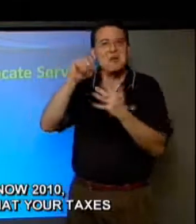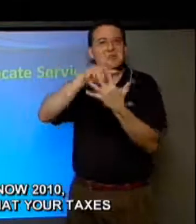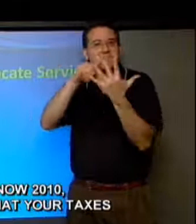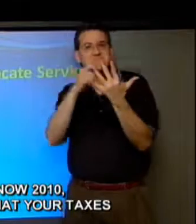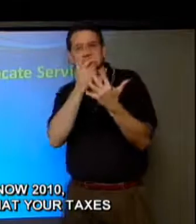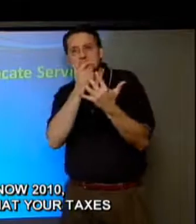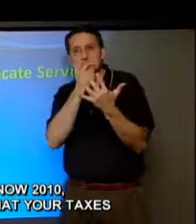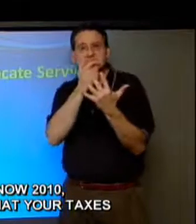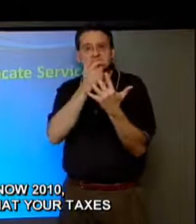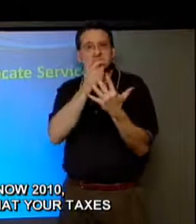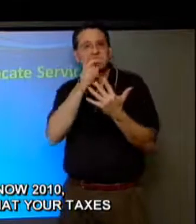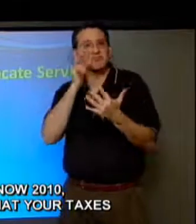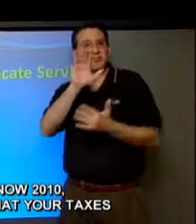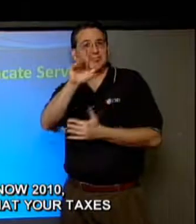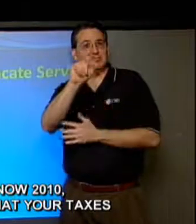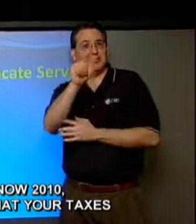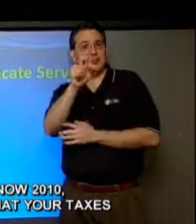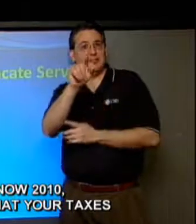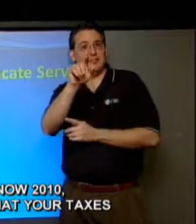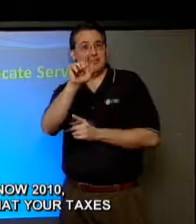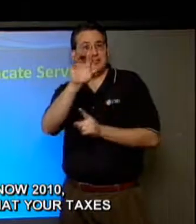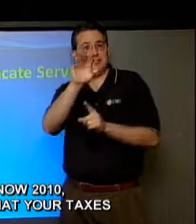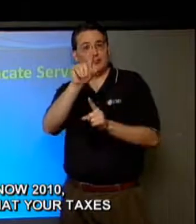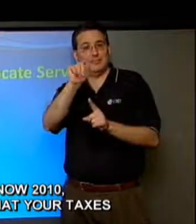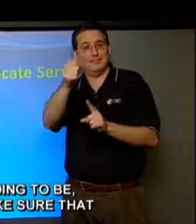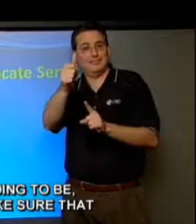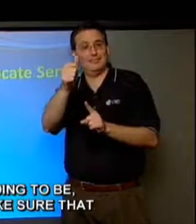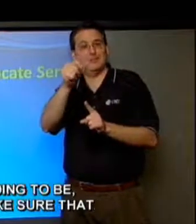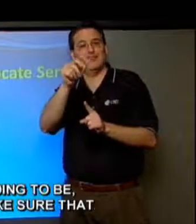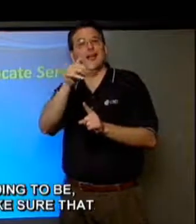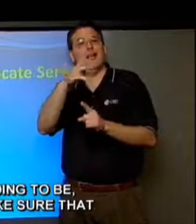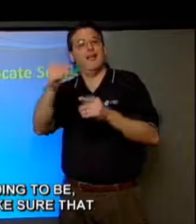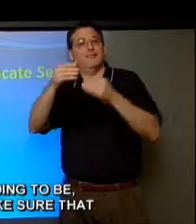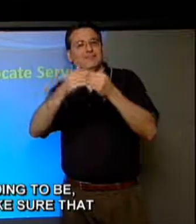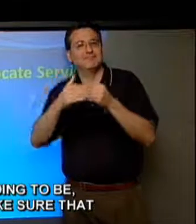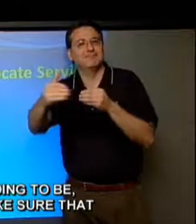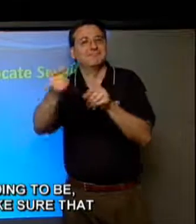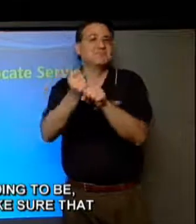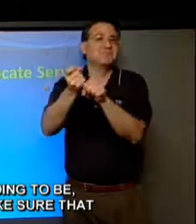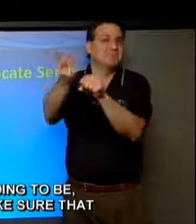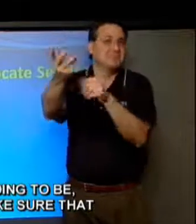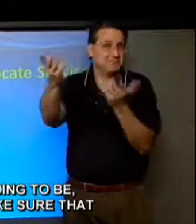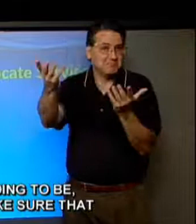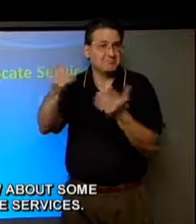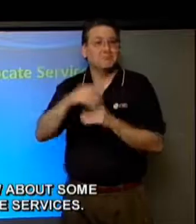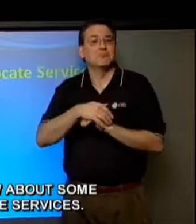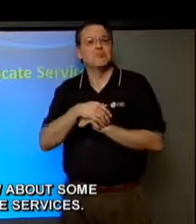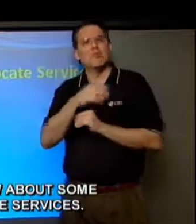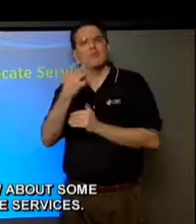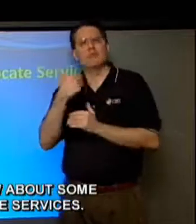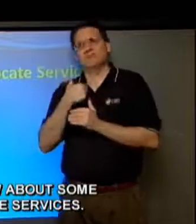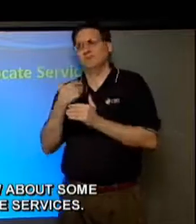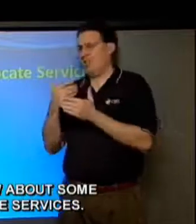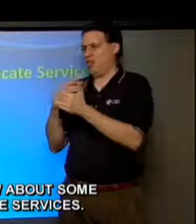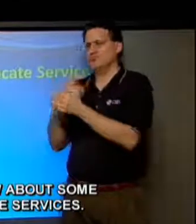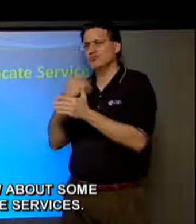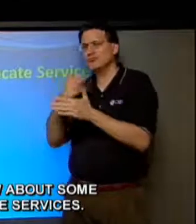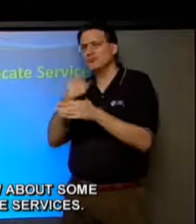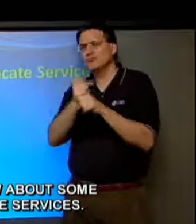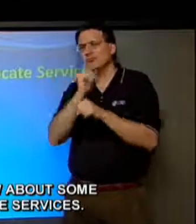the 2010, for 2010, what your taxes are going to be. Let's make sure you know about some of these